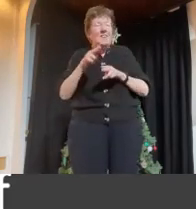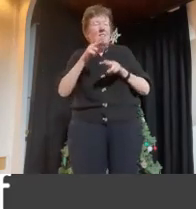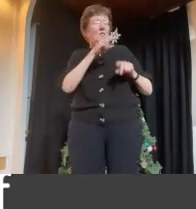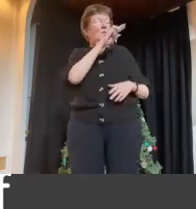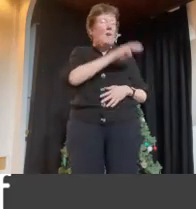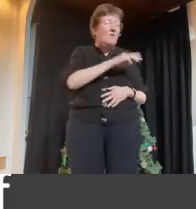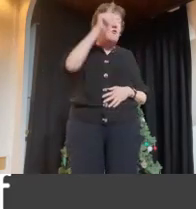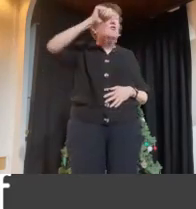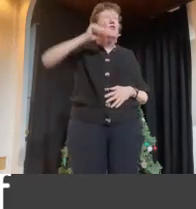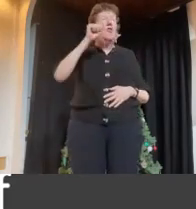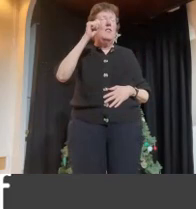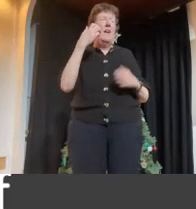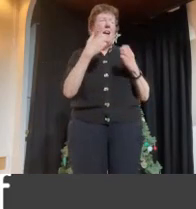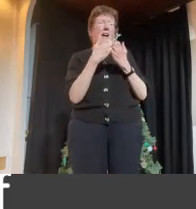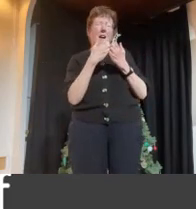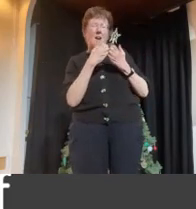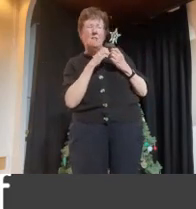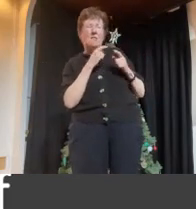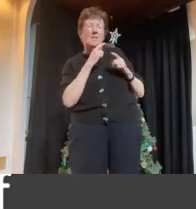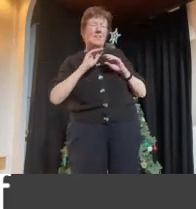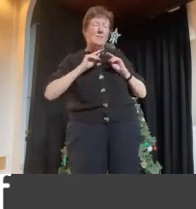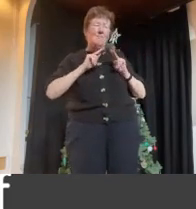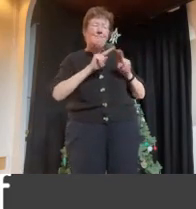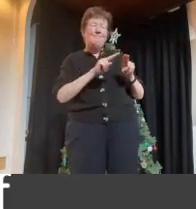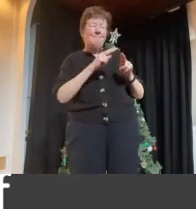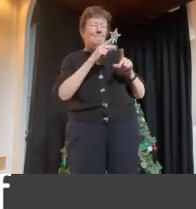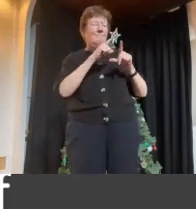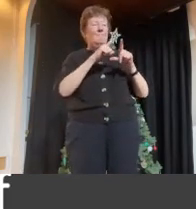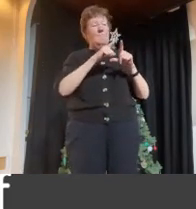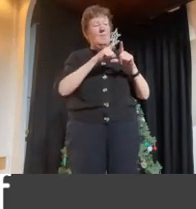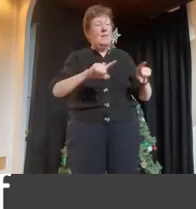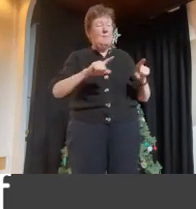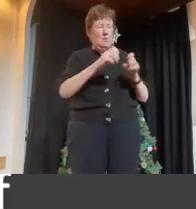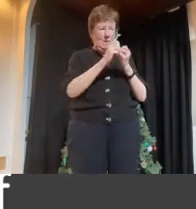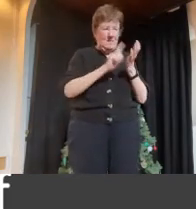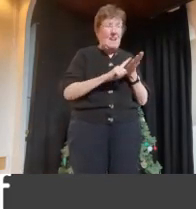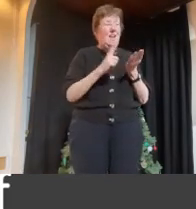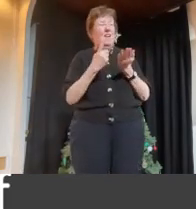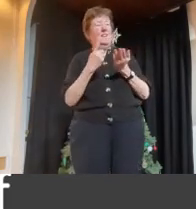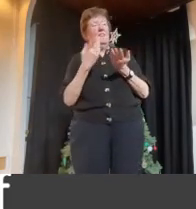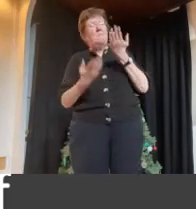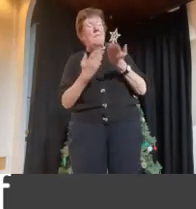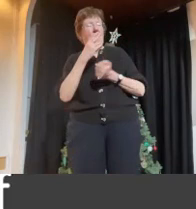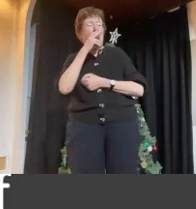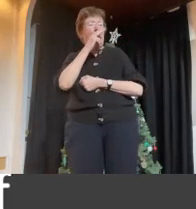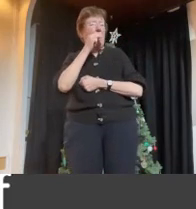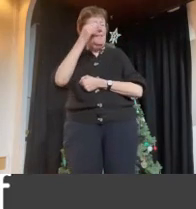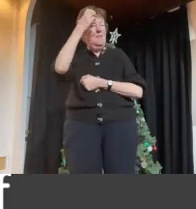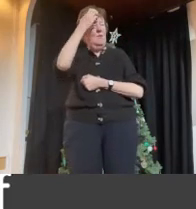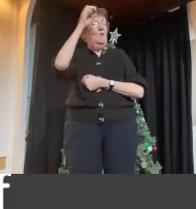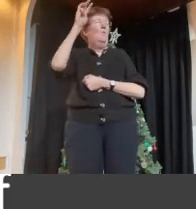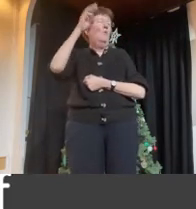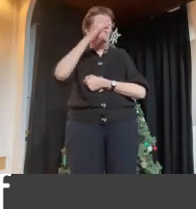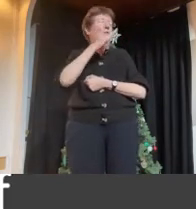We were keen to explore how that approach of devolved administrations of both Scotland and Wales, how their approach to